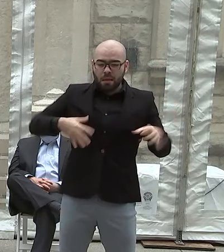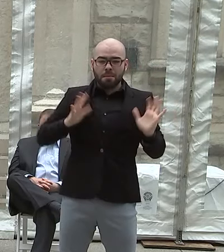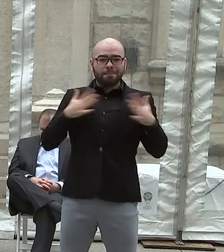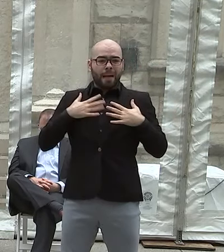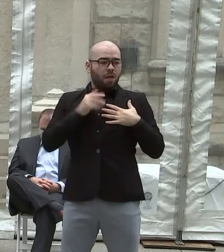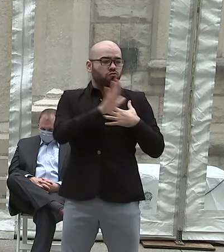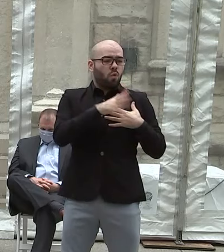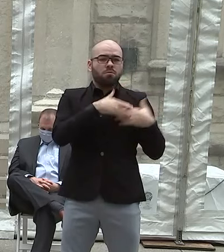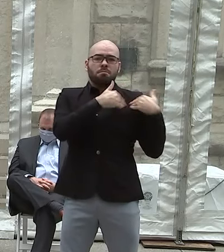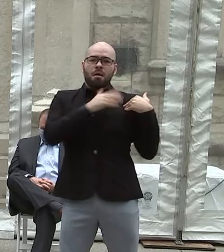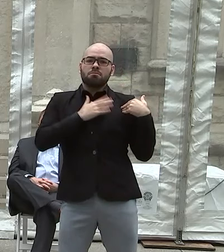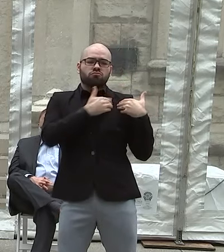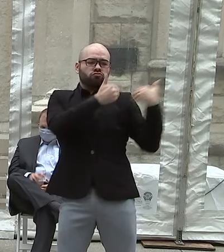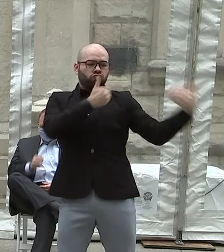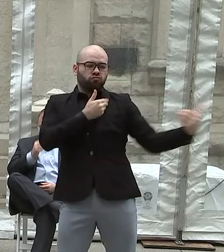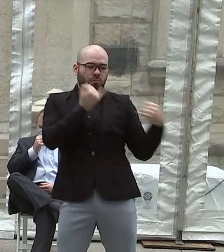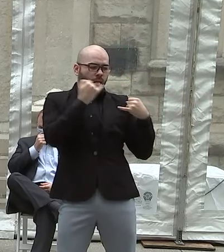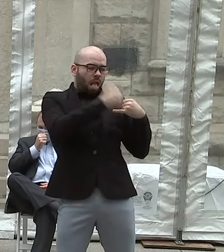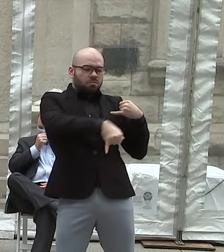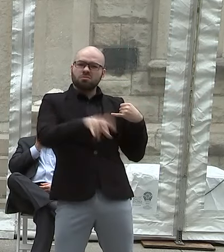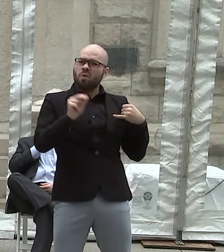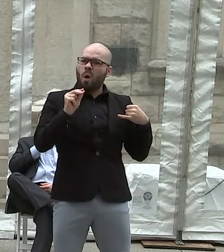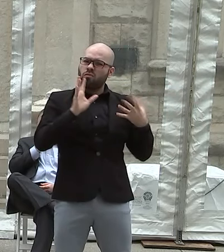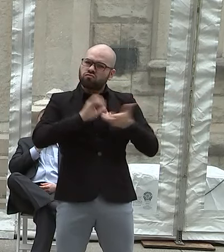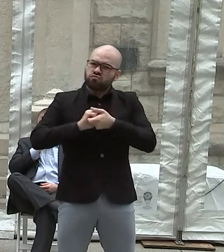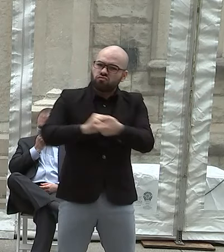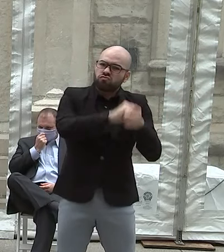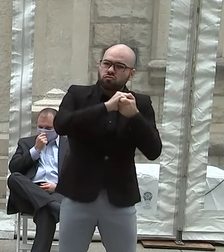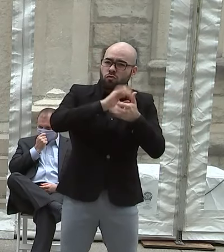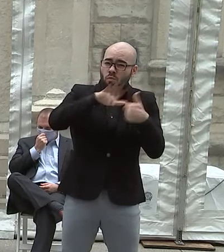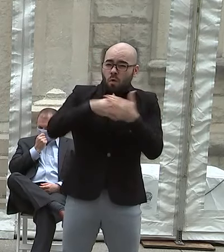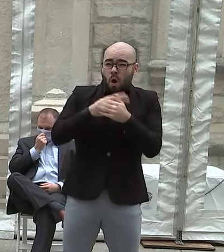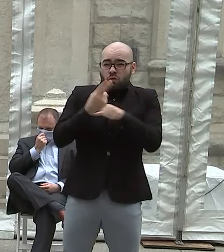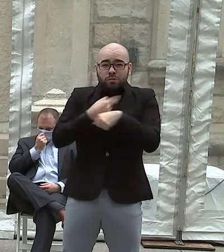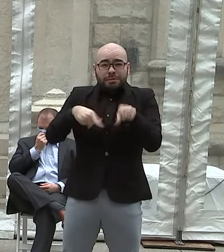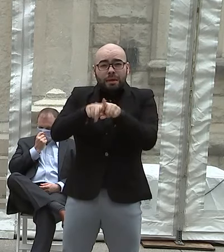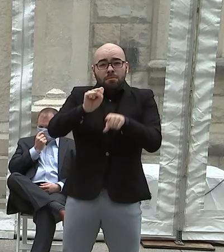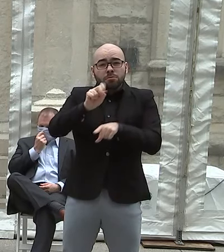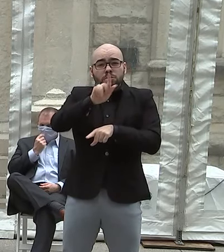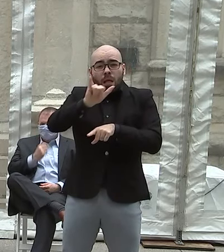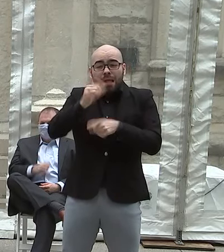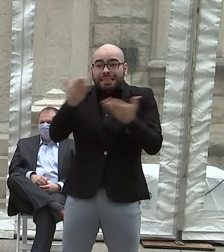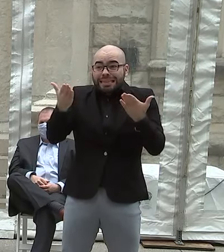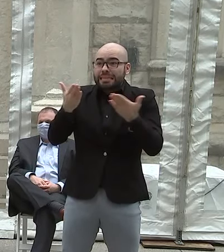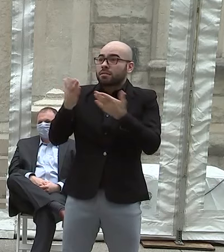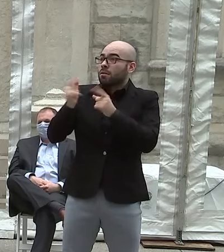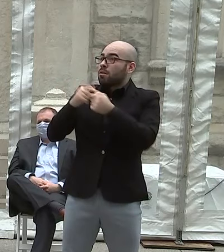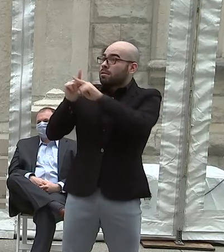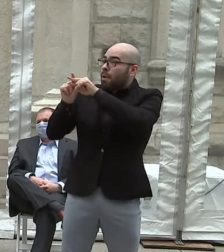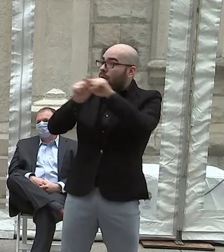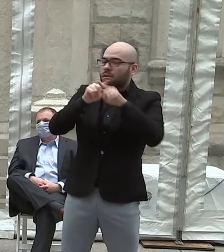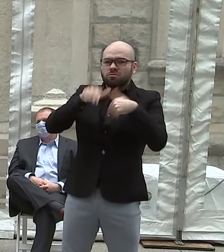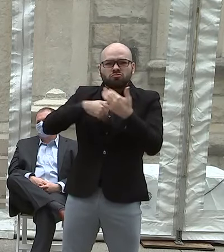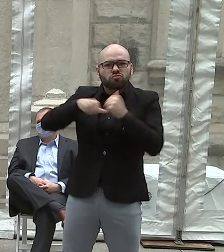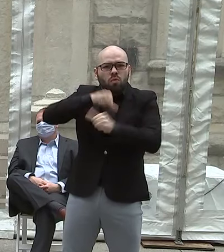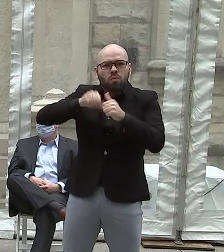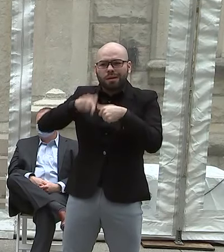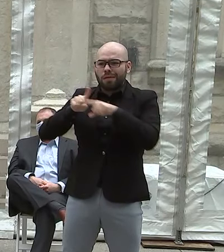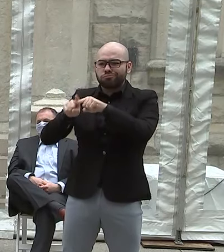share labor markets and supply chains. People live in one county and work in the city or vice versa.